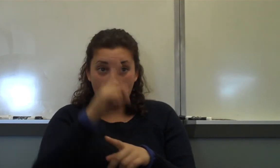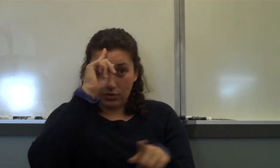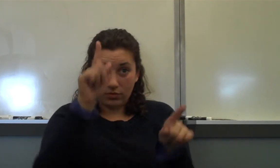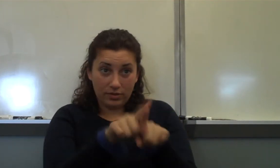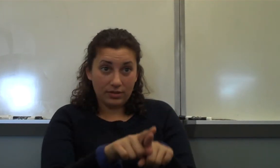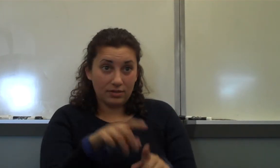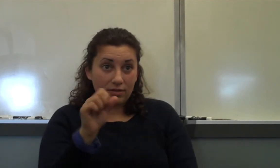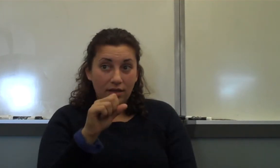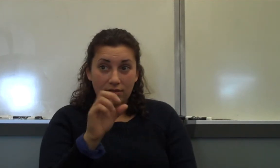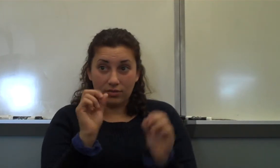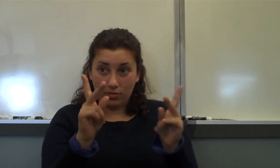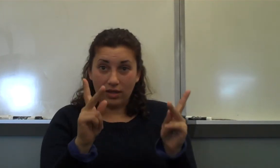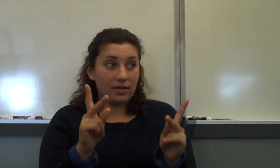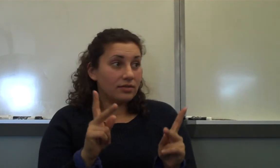that? Right.